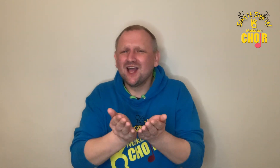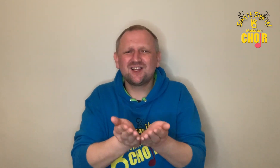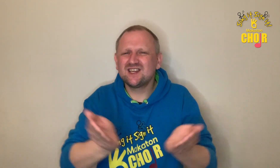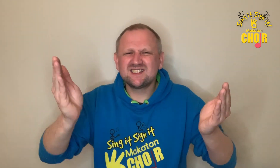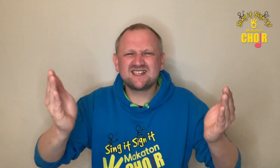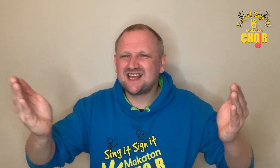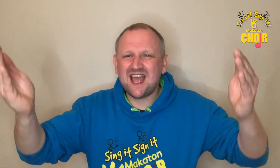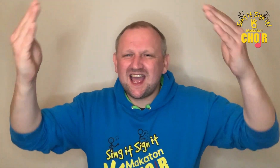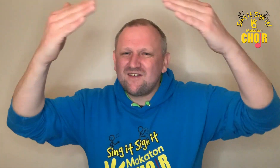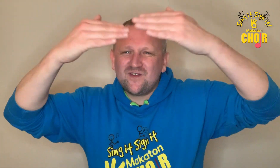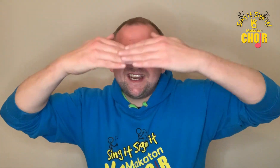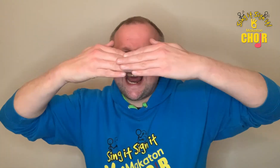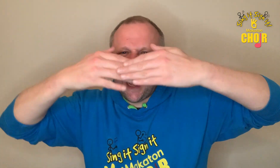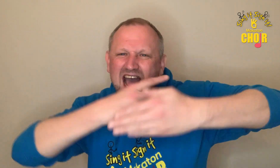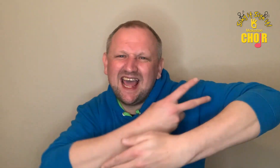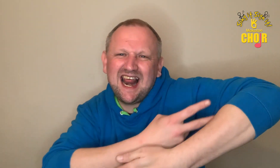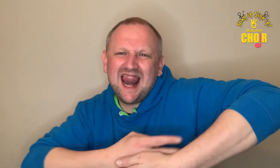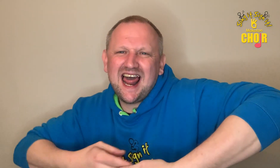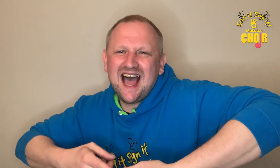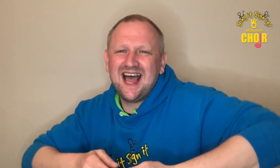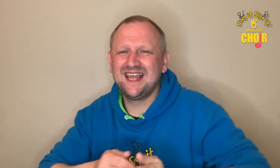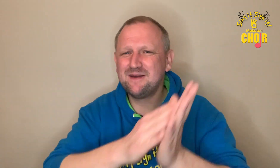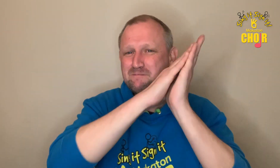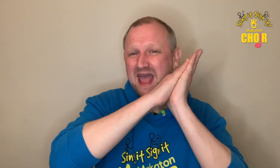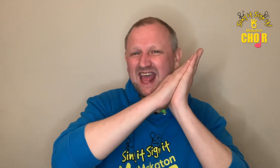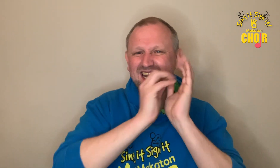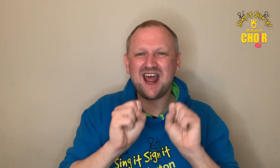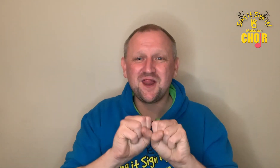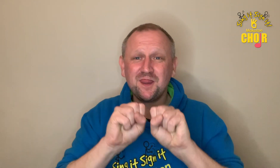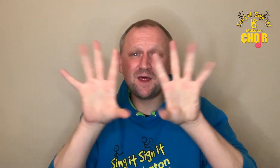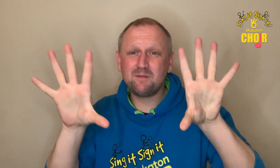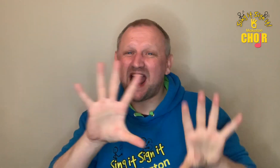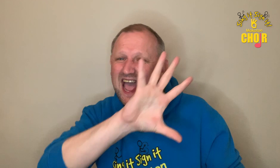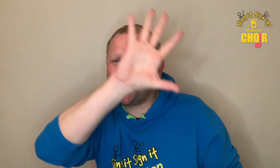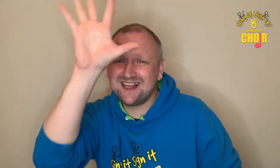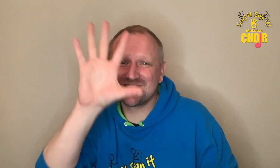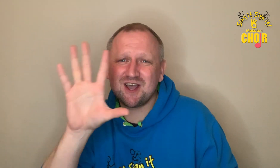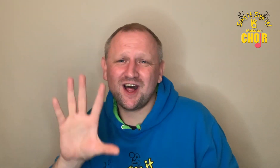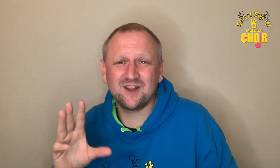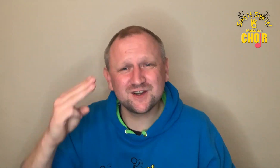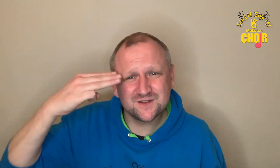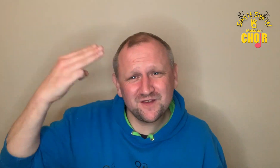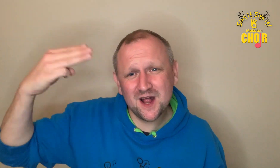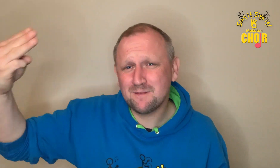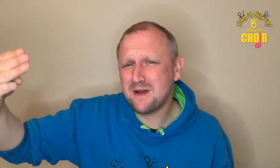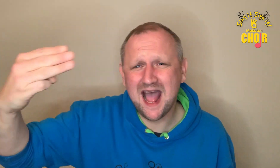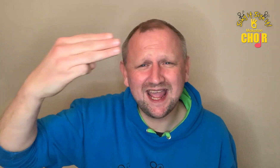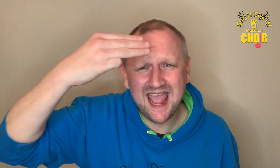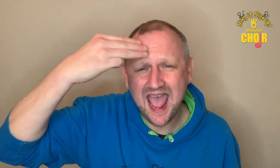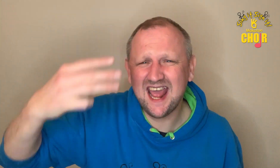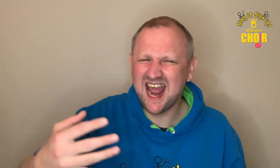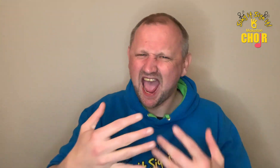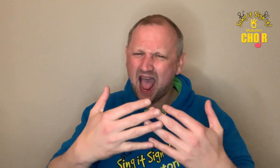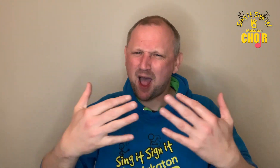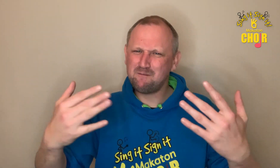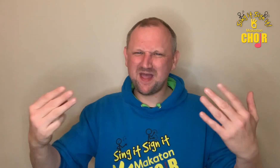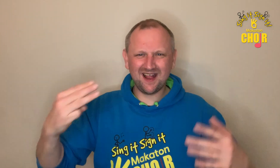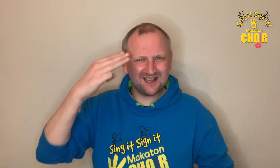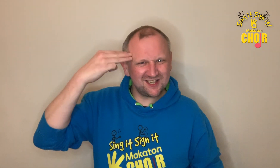Cause every night I lie in bed The brightest colors fill my head A million